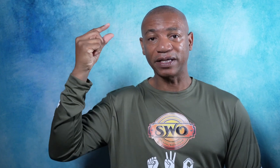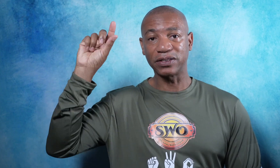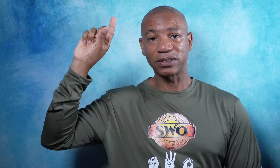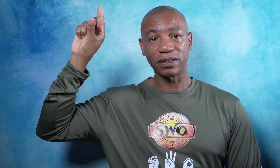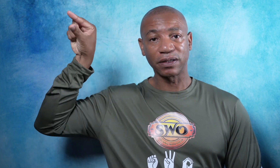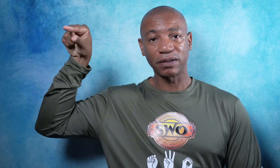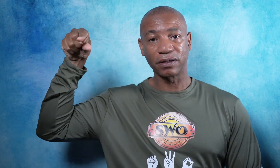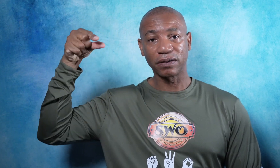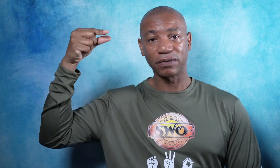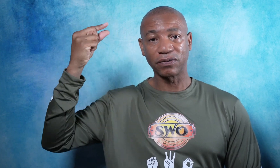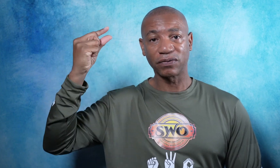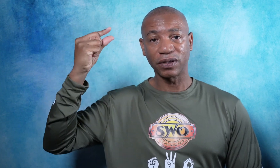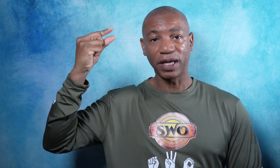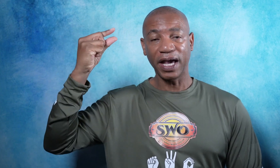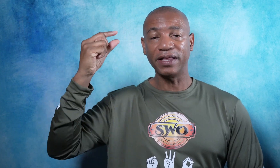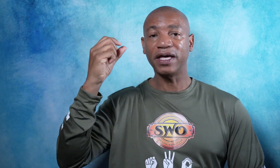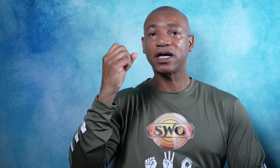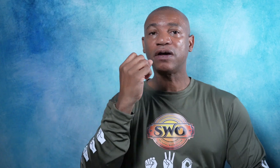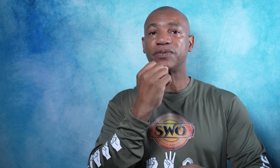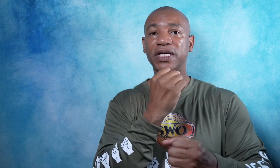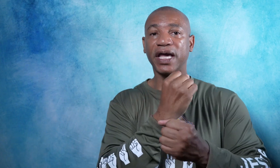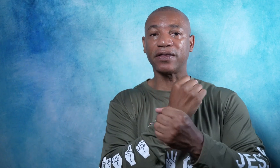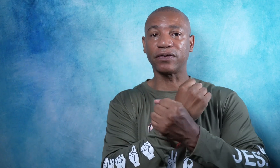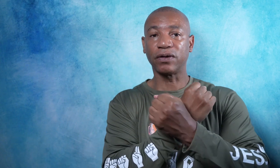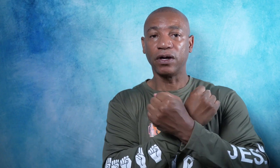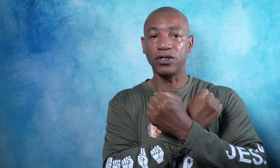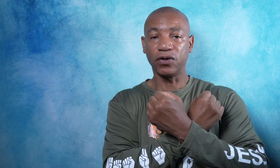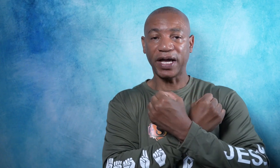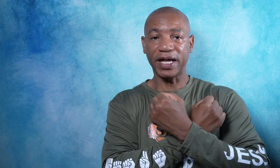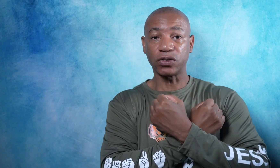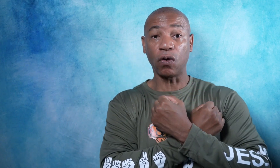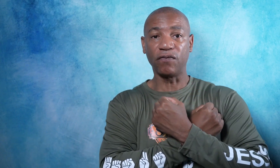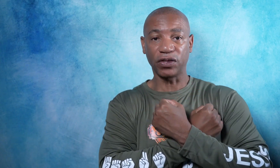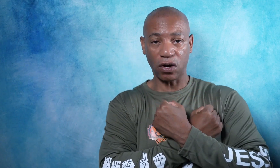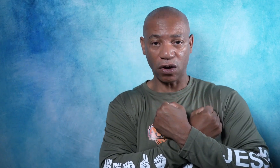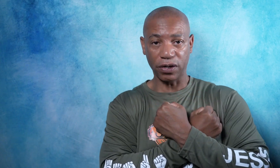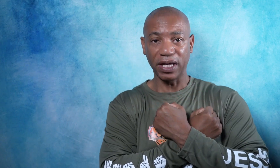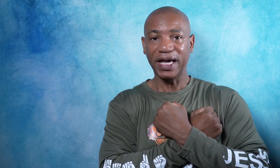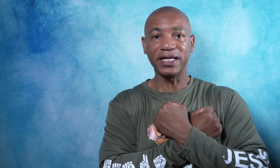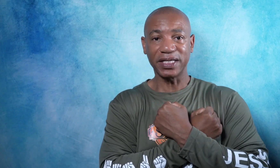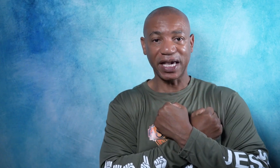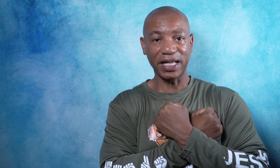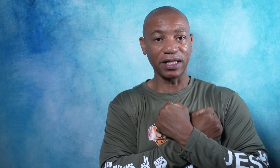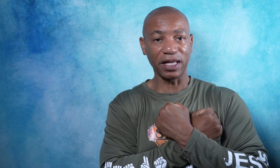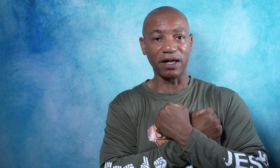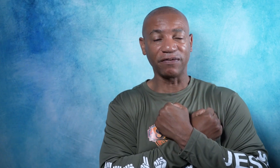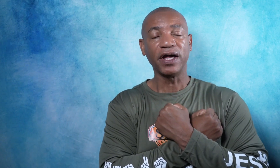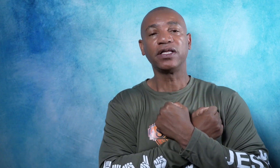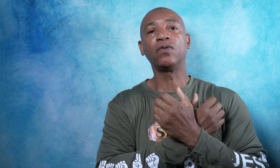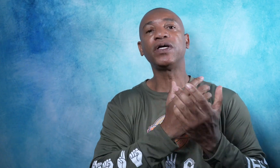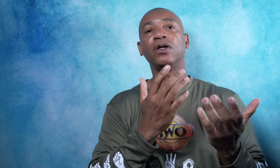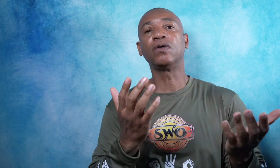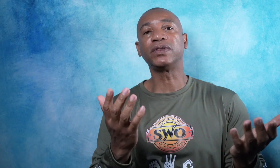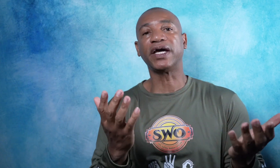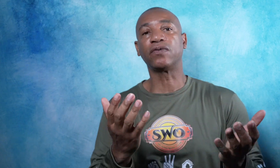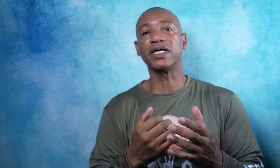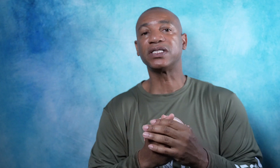this, and then come together your hands over the heart, indicating love. Now we know that grace is